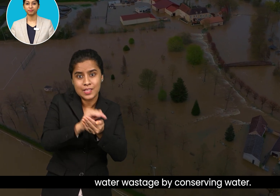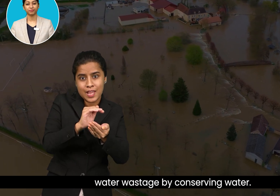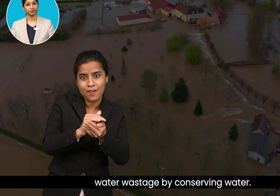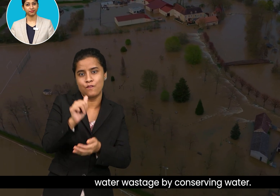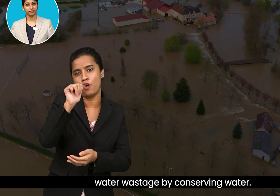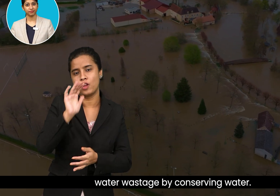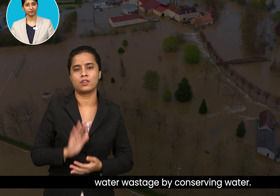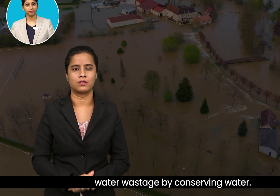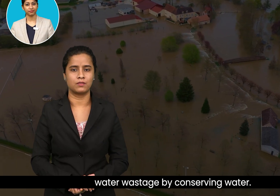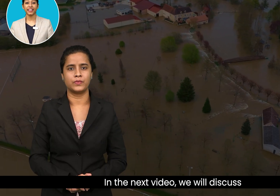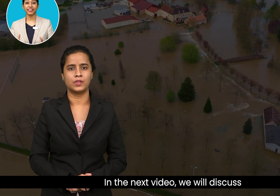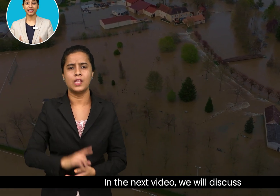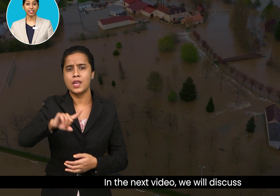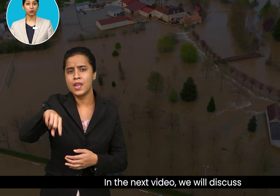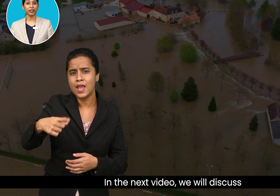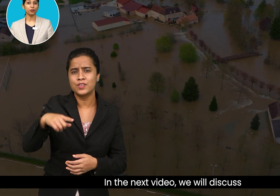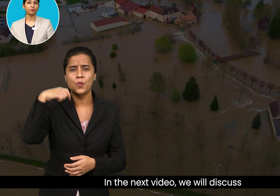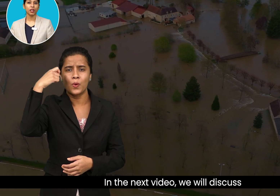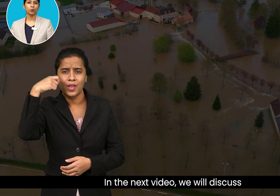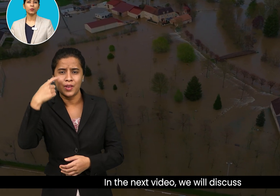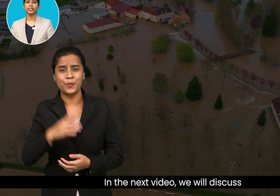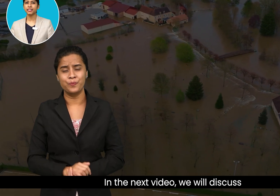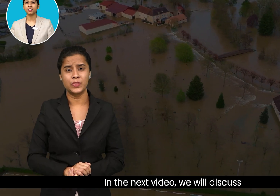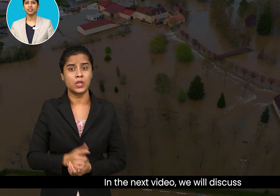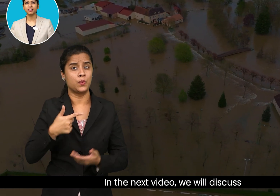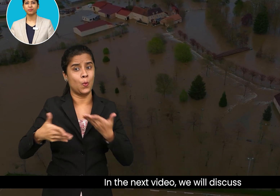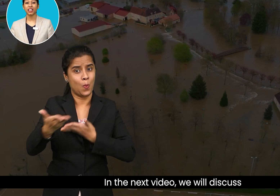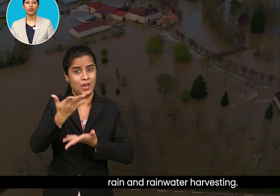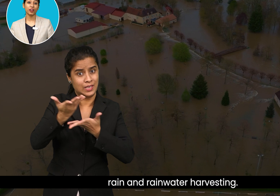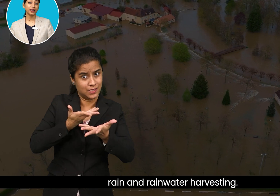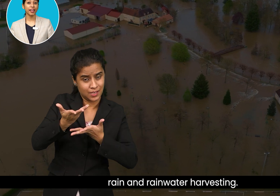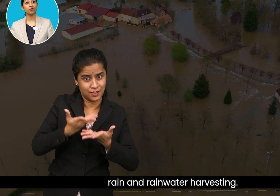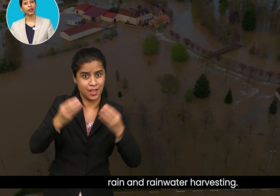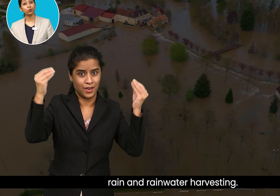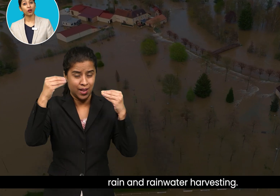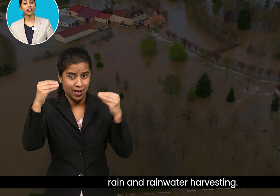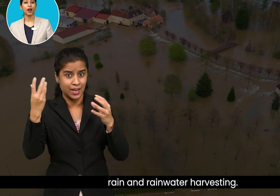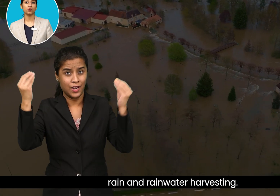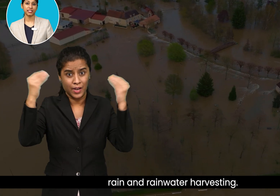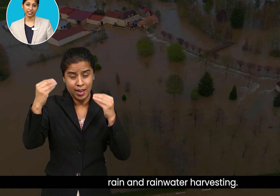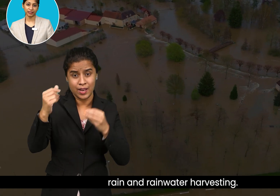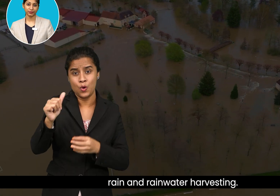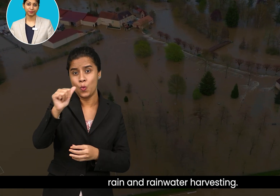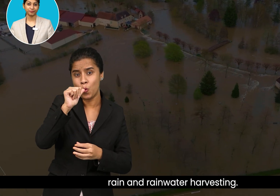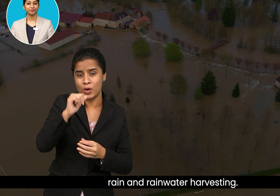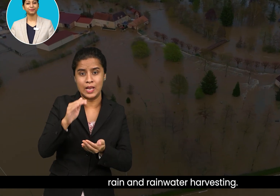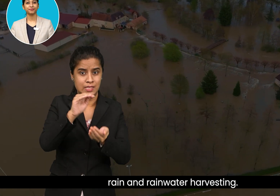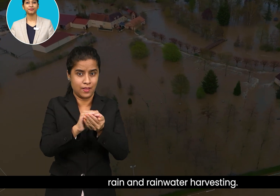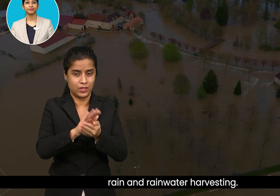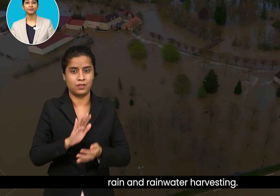water. In the next video, we will discuss rain and rainwater harvesting.